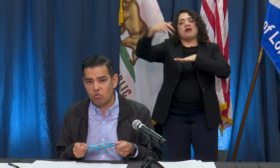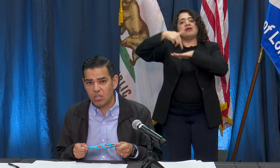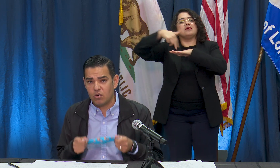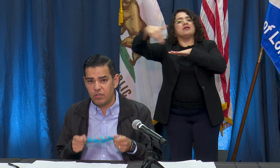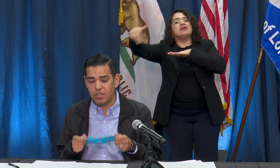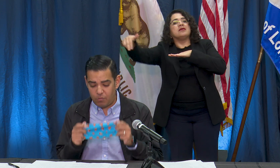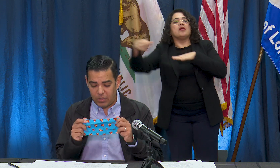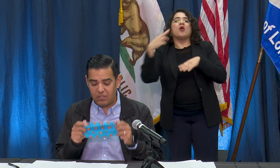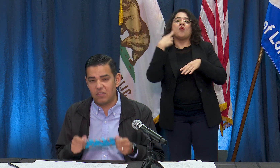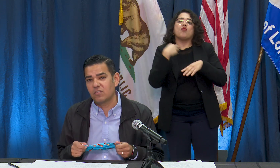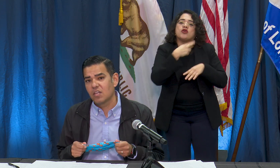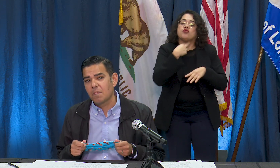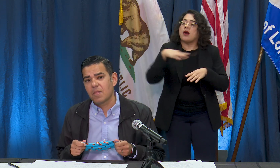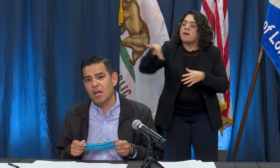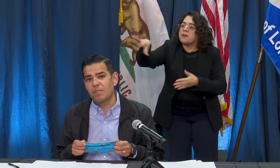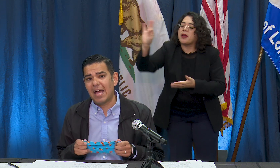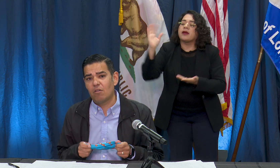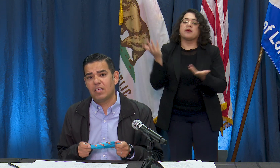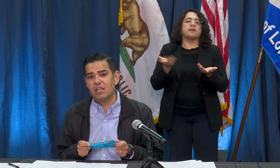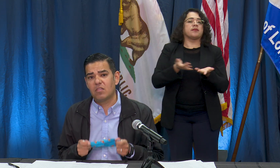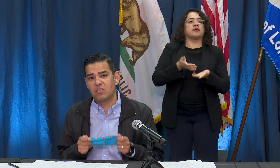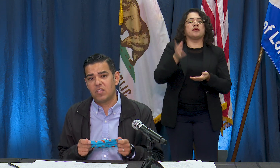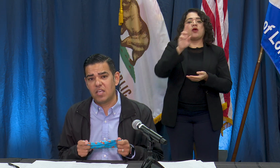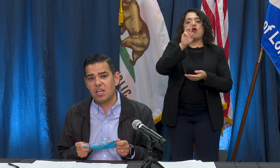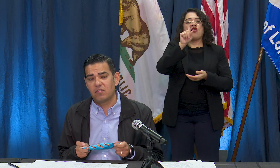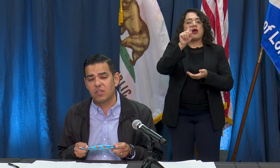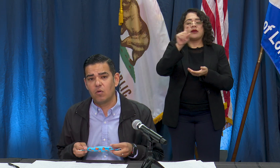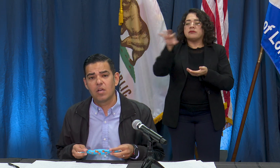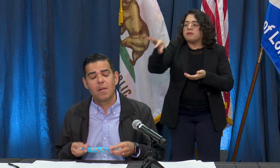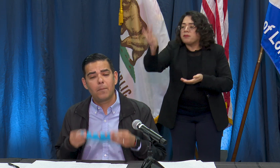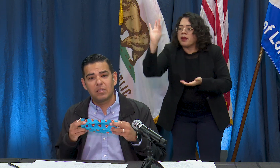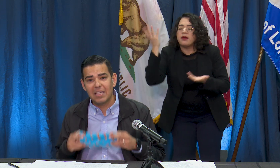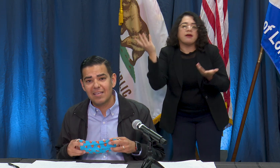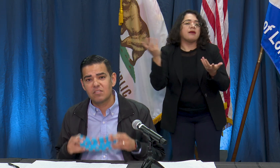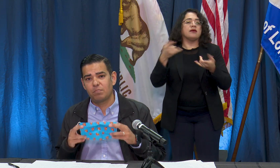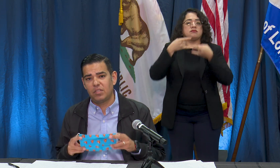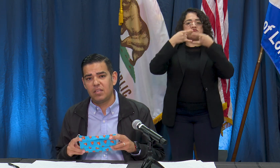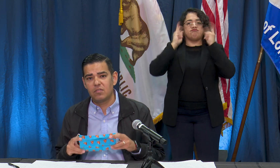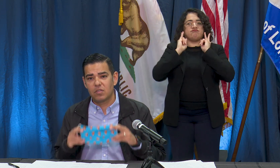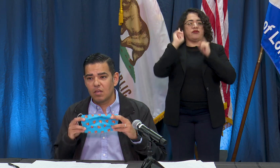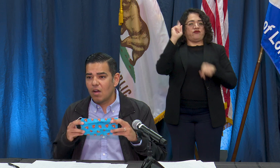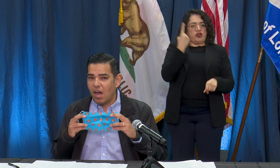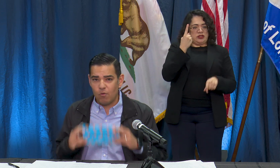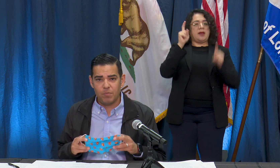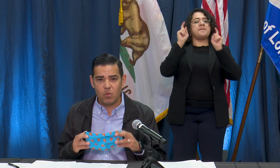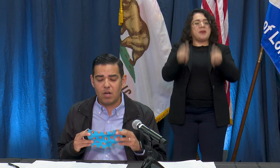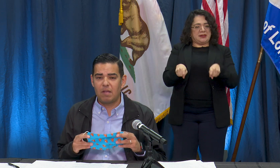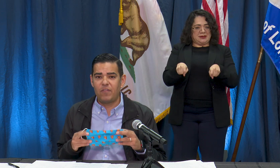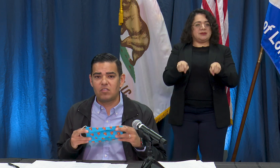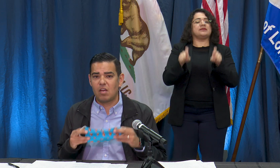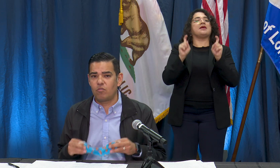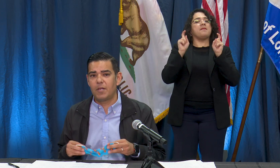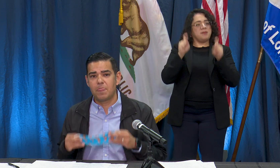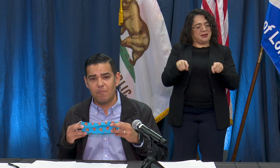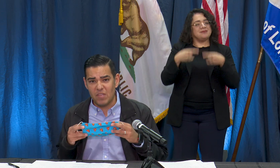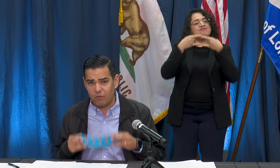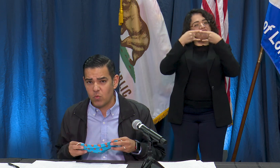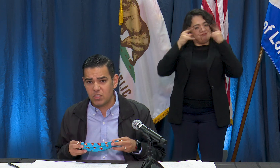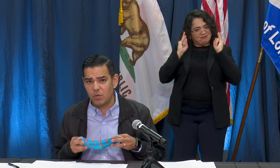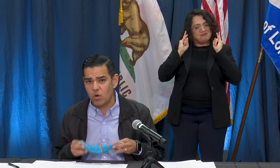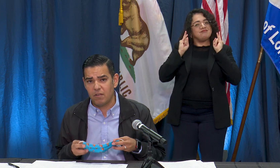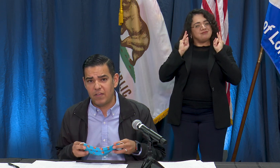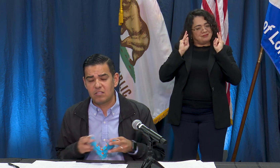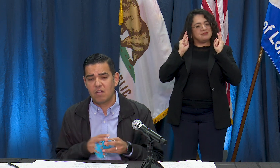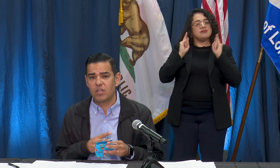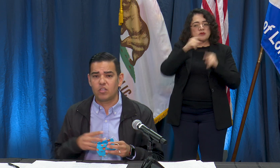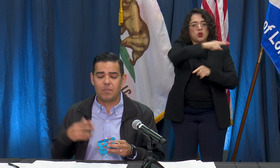these restaurants or these other places out in the city. And so please, please, I will be wearing my face covering. Everyone